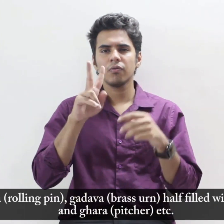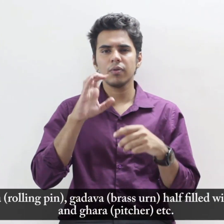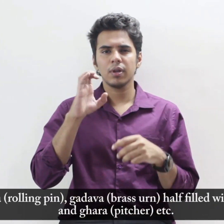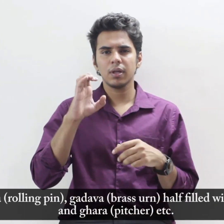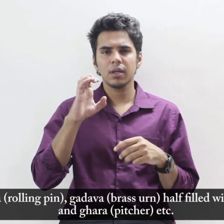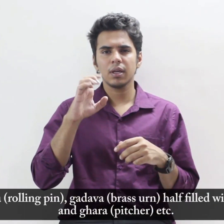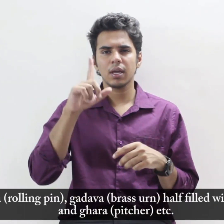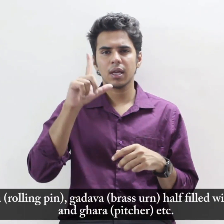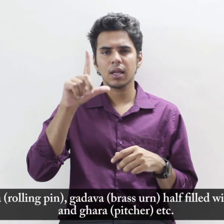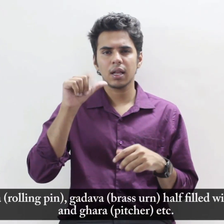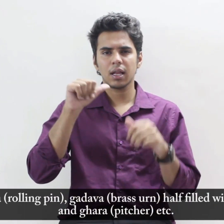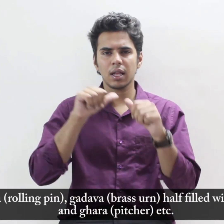Vilana rolling pin,